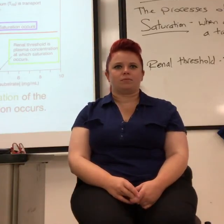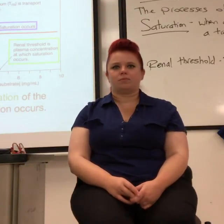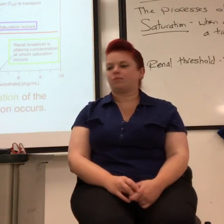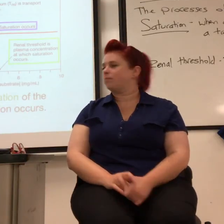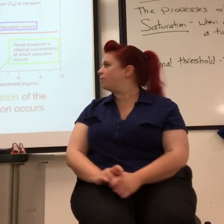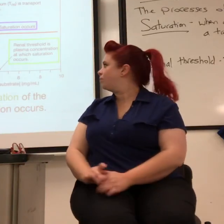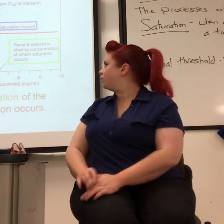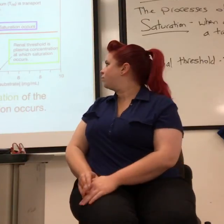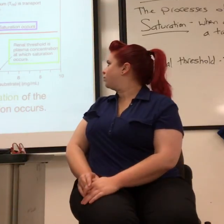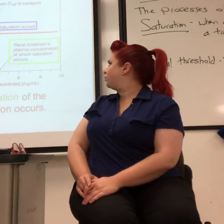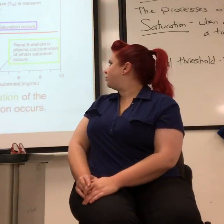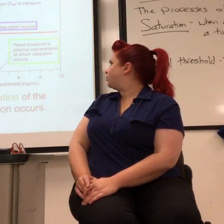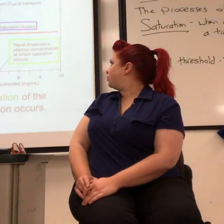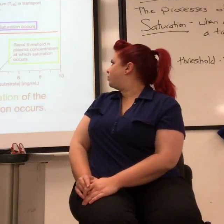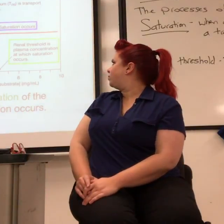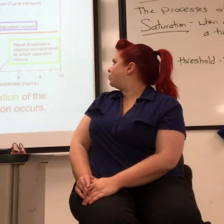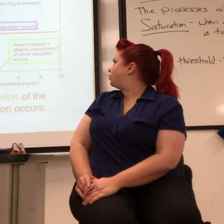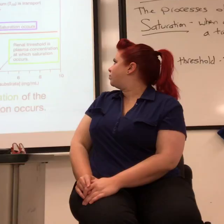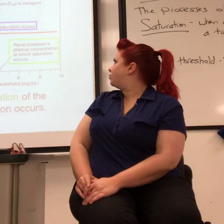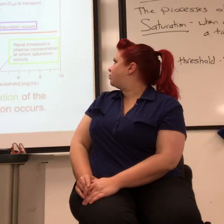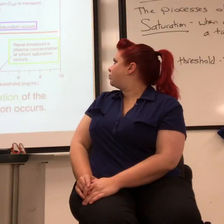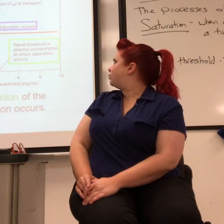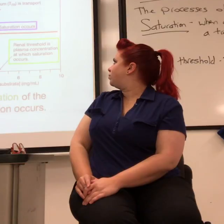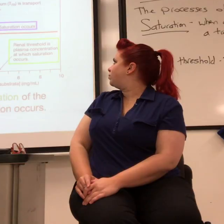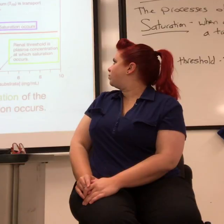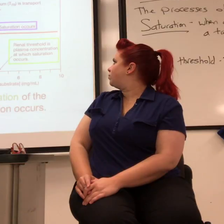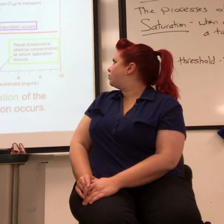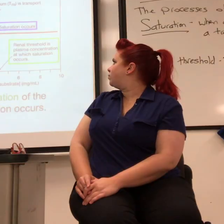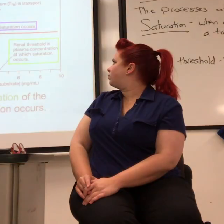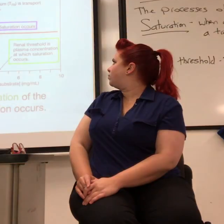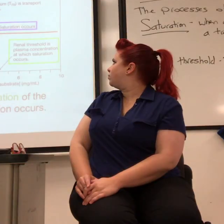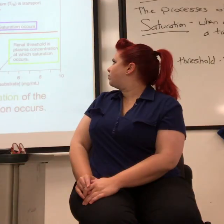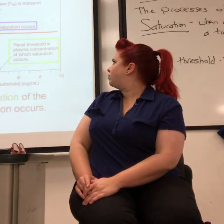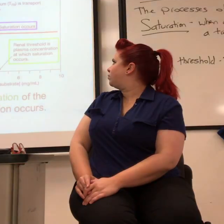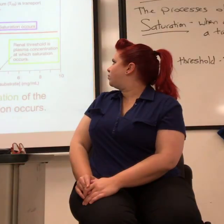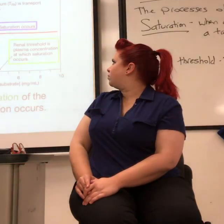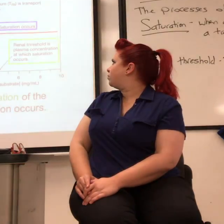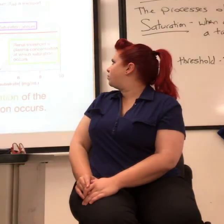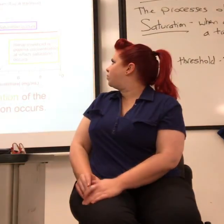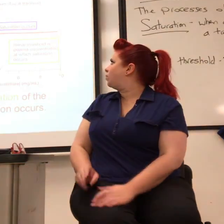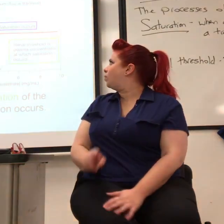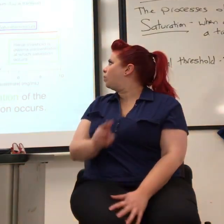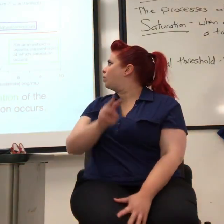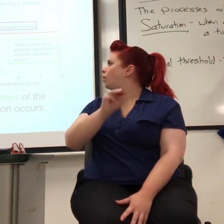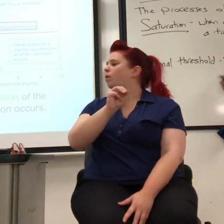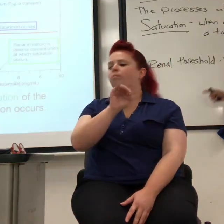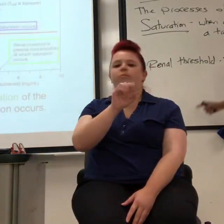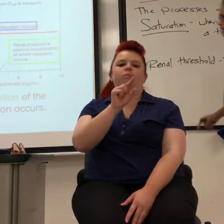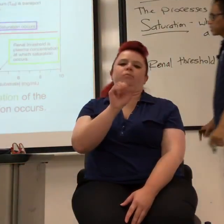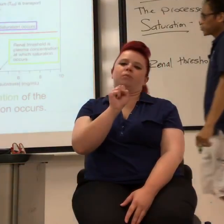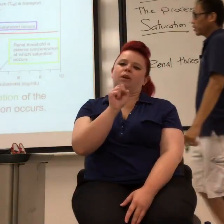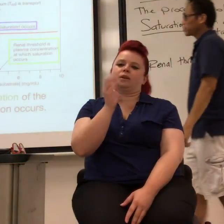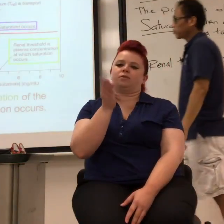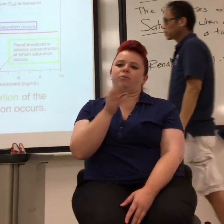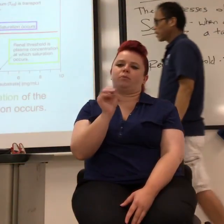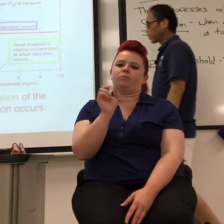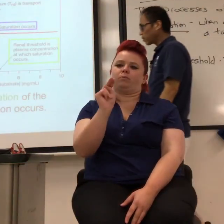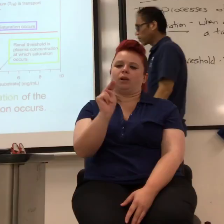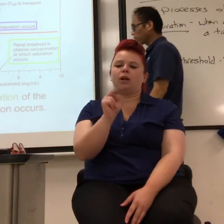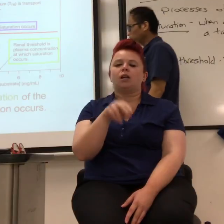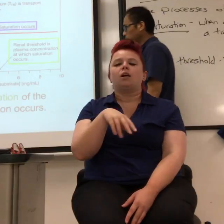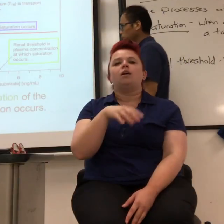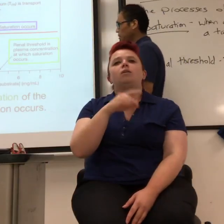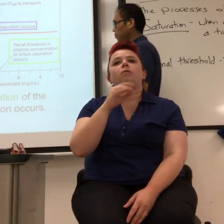rate in some mgs per minute per unit time. But then the plasma concentration which